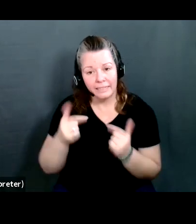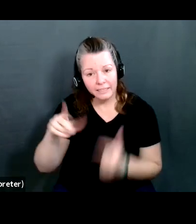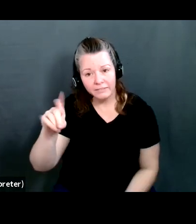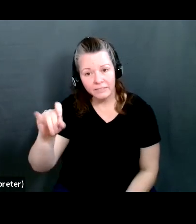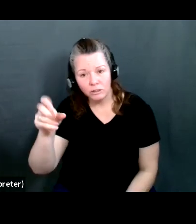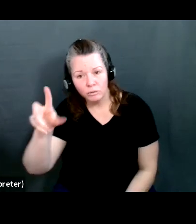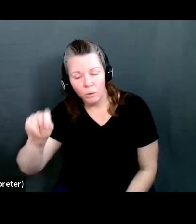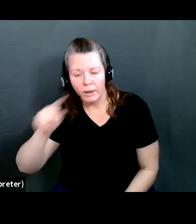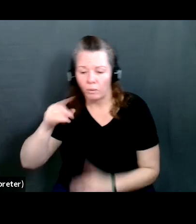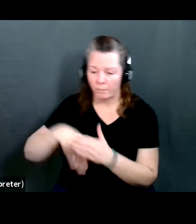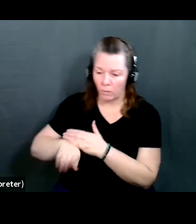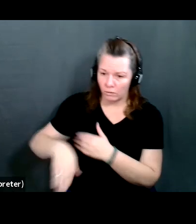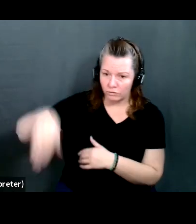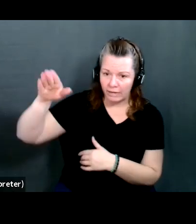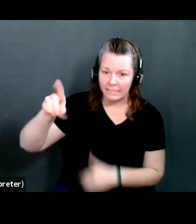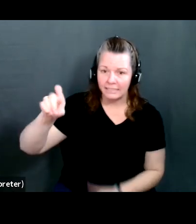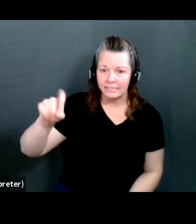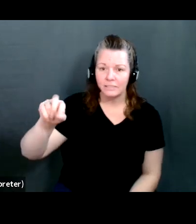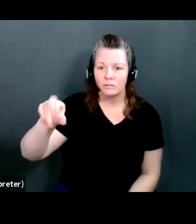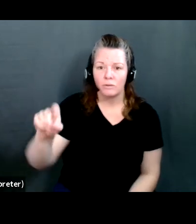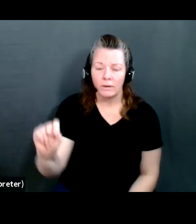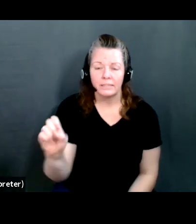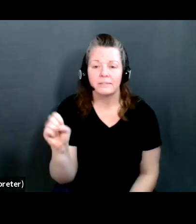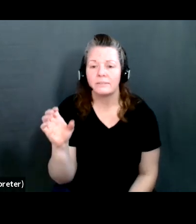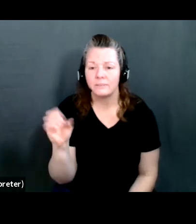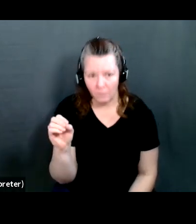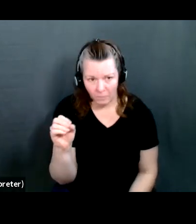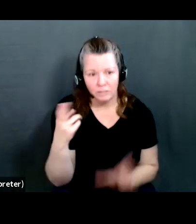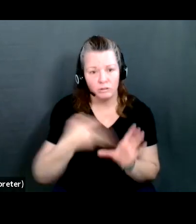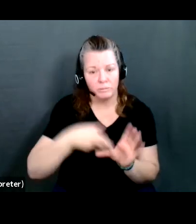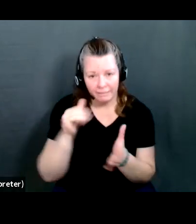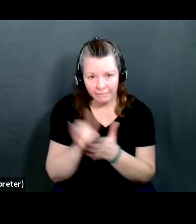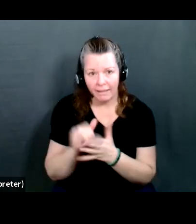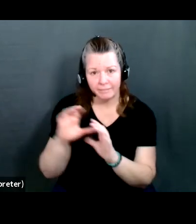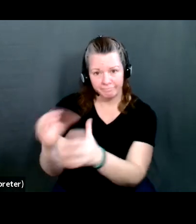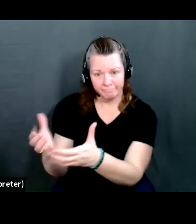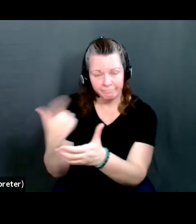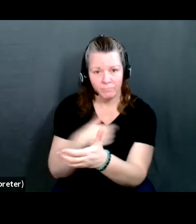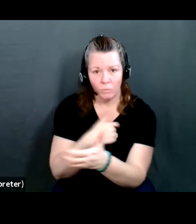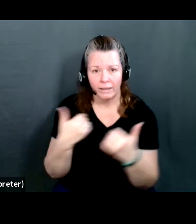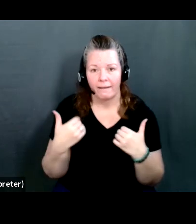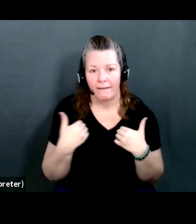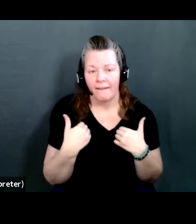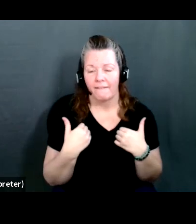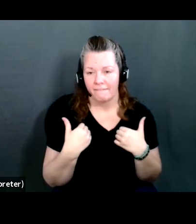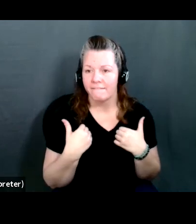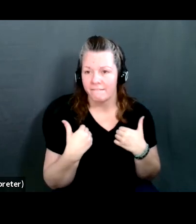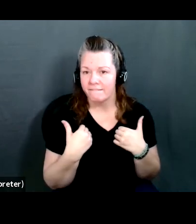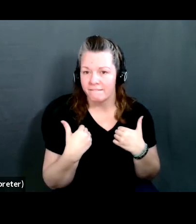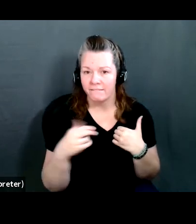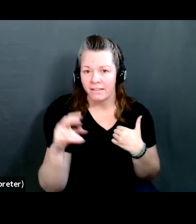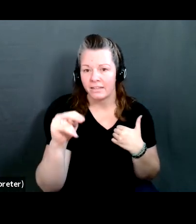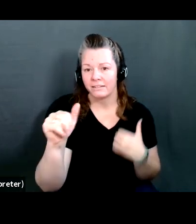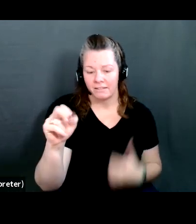raised in Detroit. So contributing to that lineage, we have straight out of Detroit, Nandi Comer.